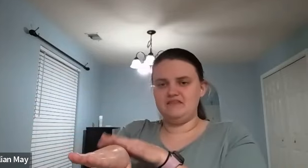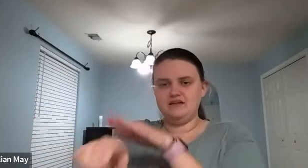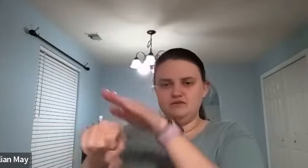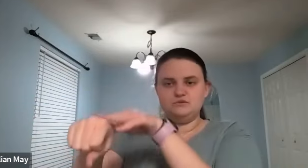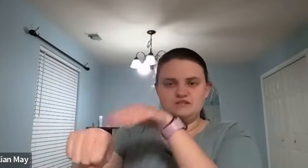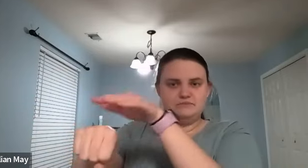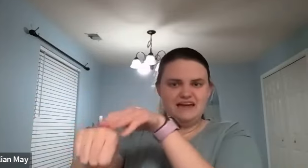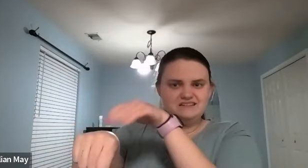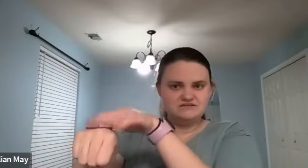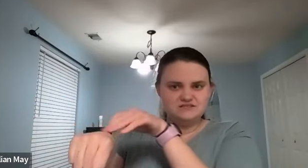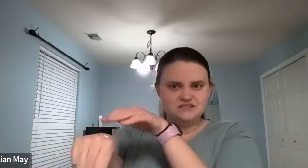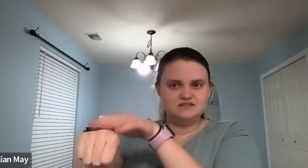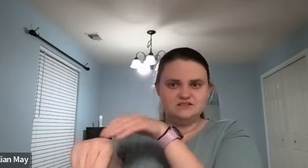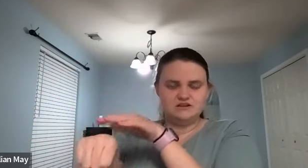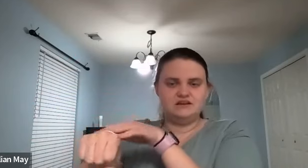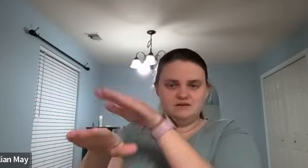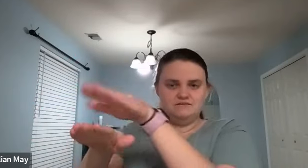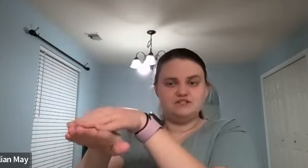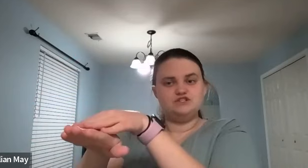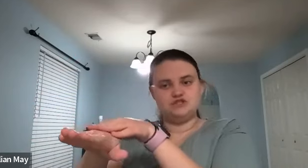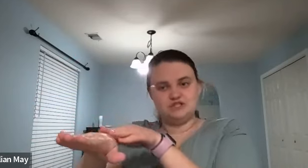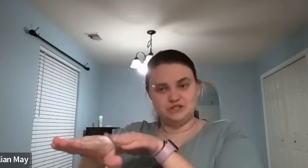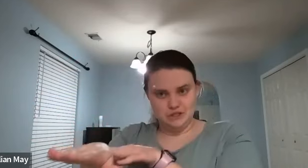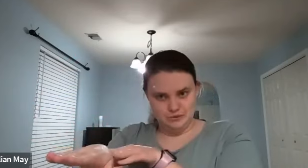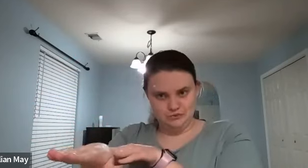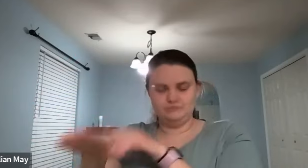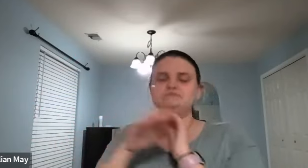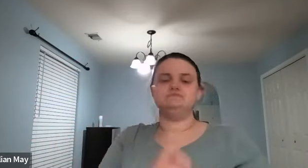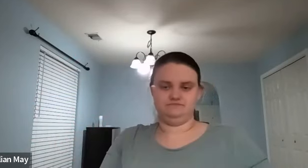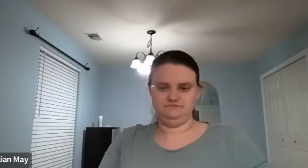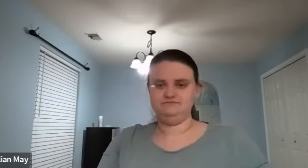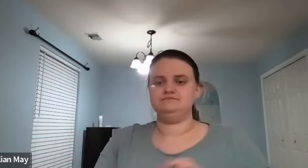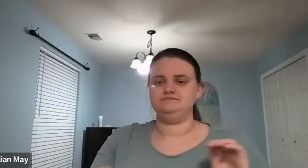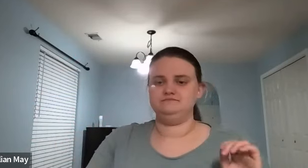that looks almost like pet. So that can get confusing. So just slow.